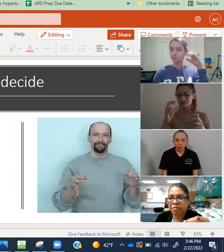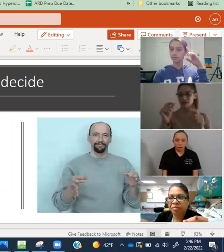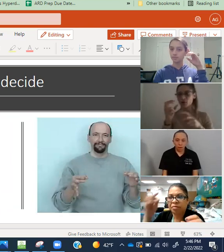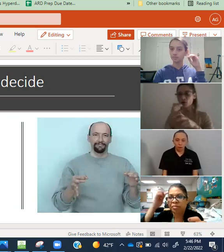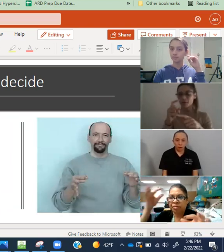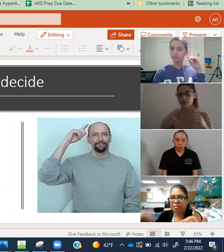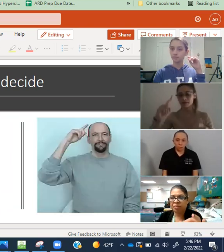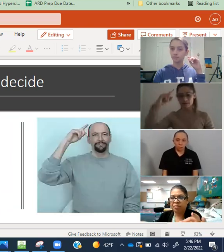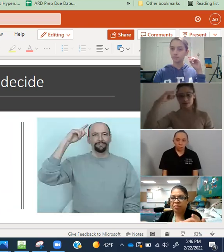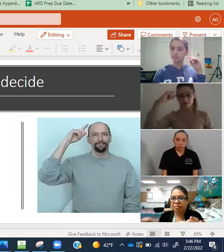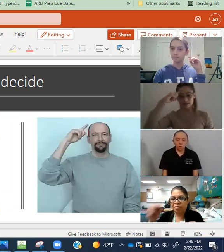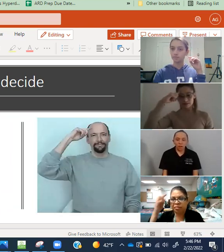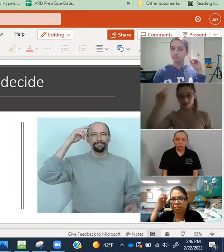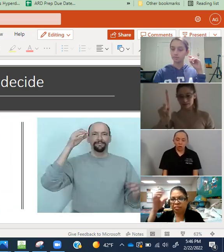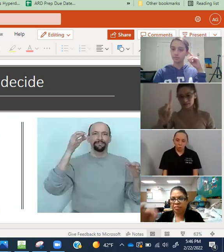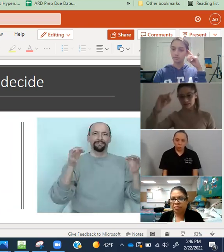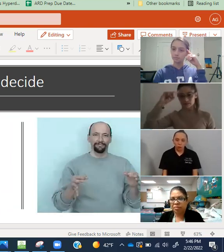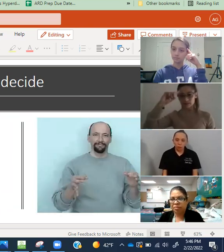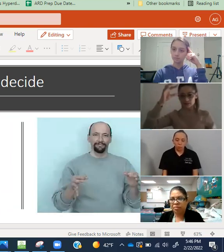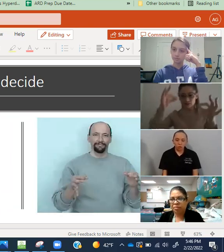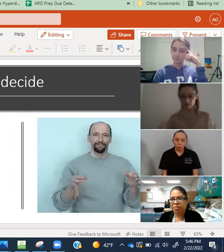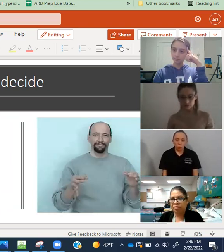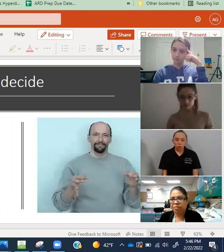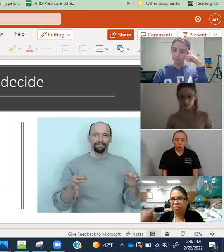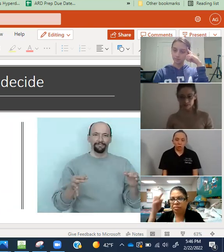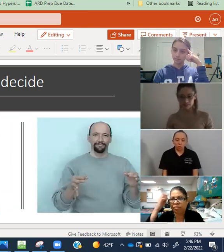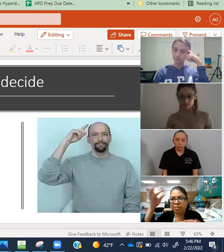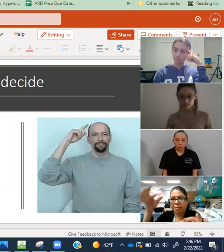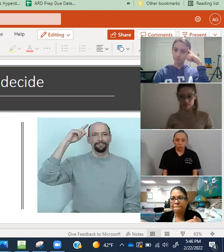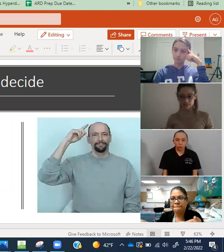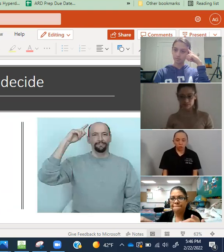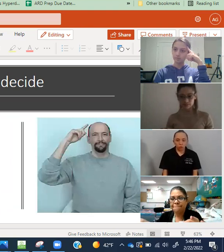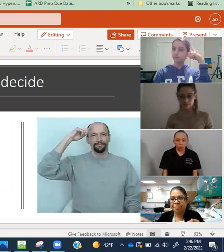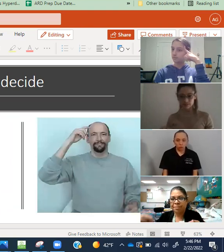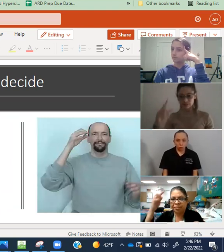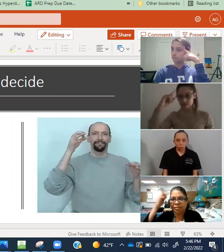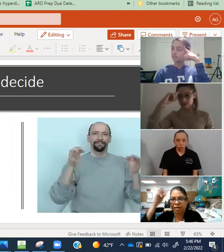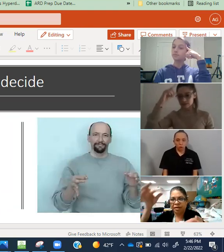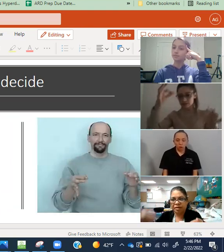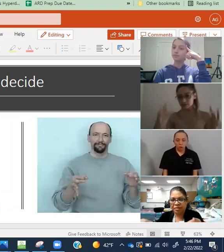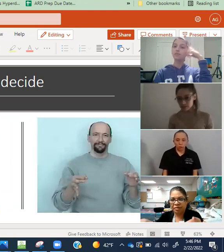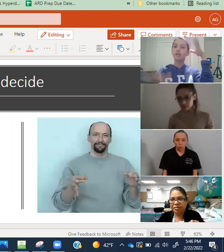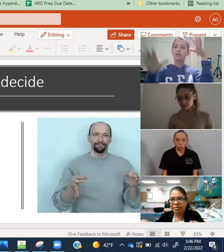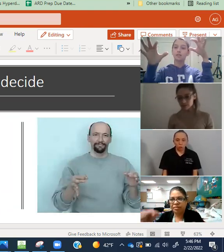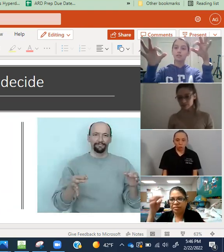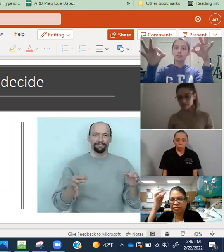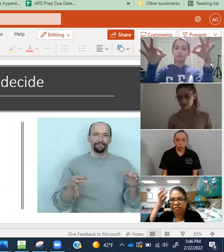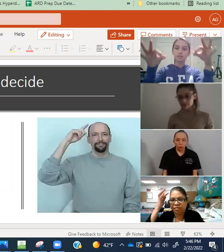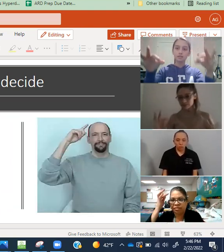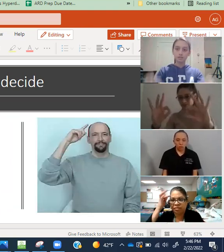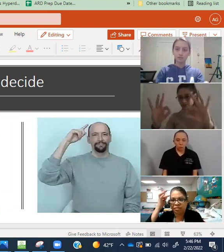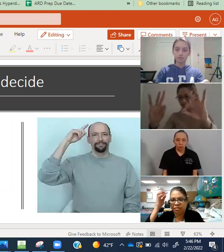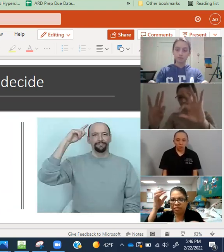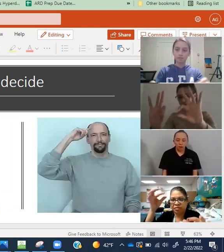This side. That's kind of hard to explain. So your dominant finger touches your temple, and then you bring